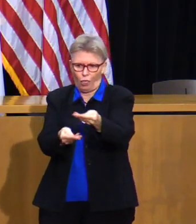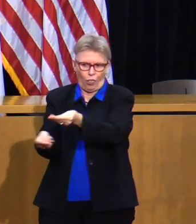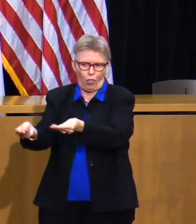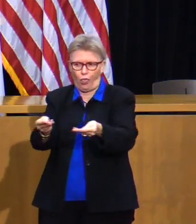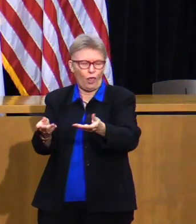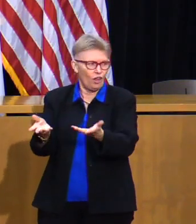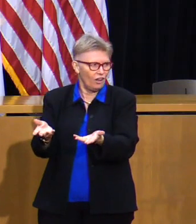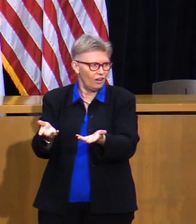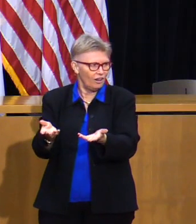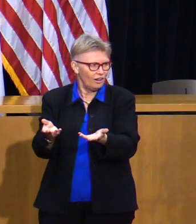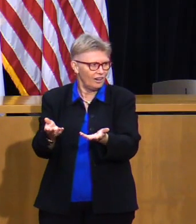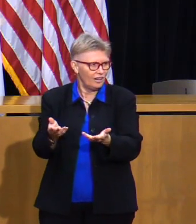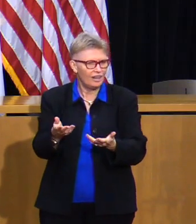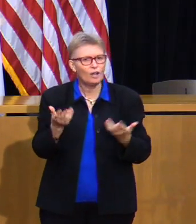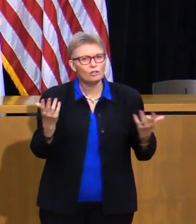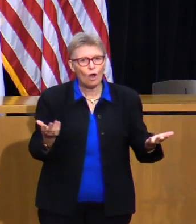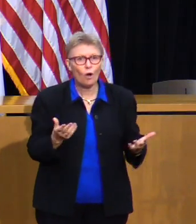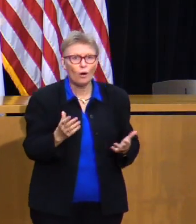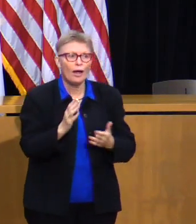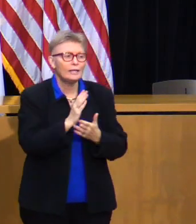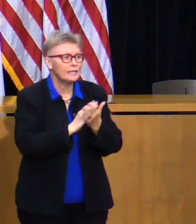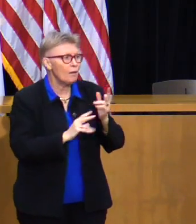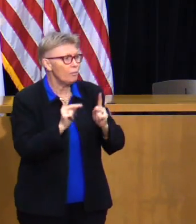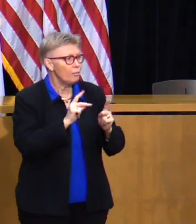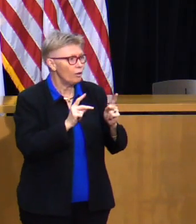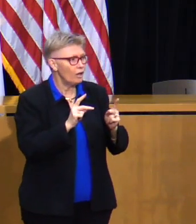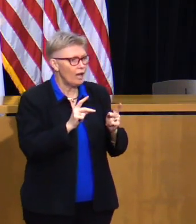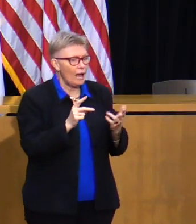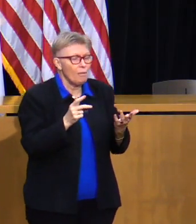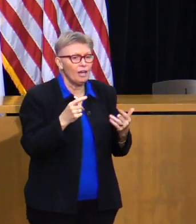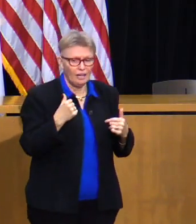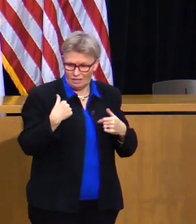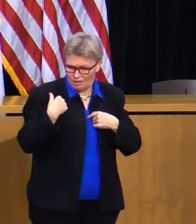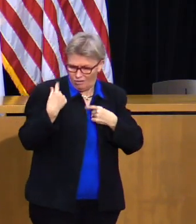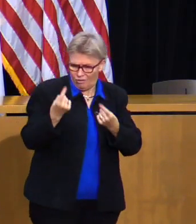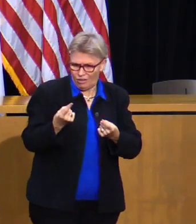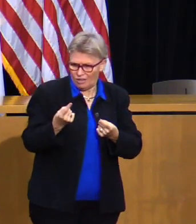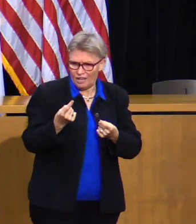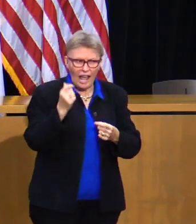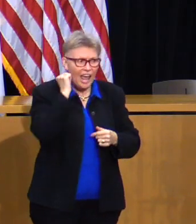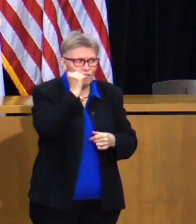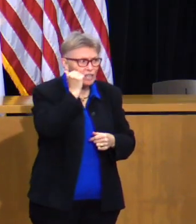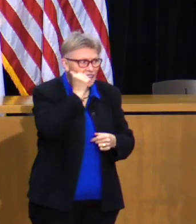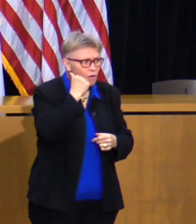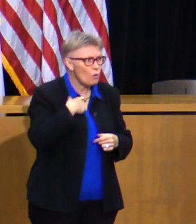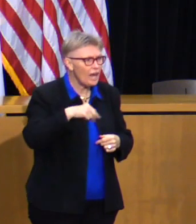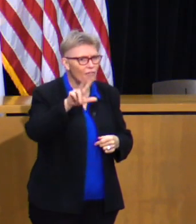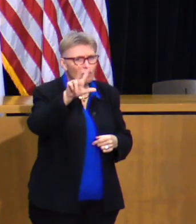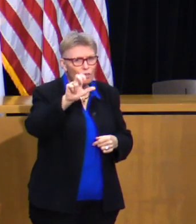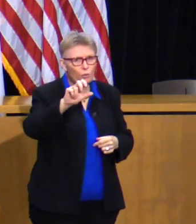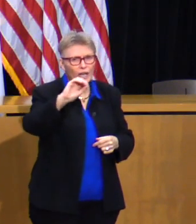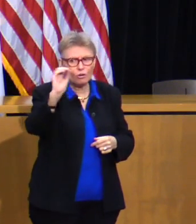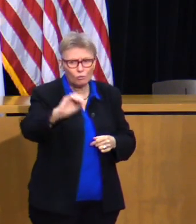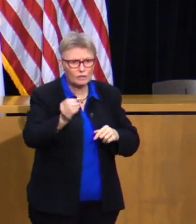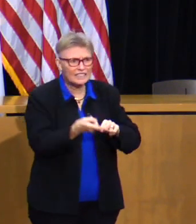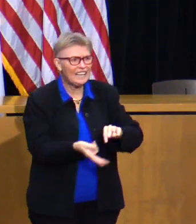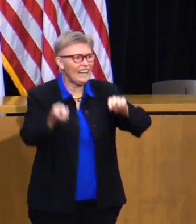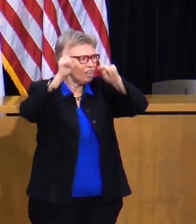of that, are letting our guard down. We have a 300% increase in daily positive case rates since Labor